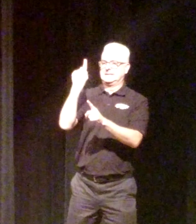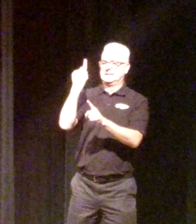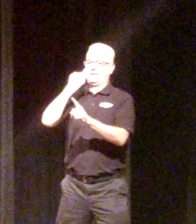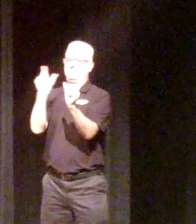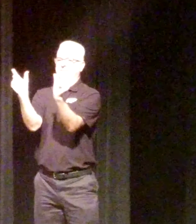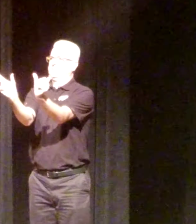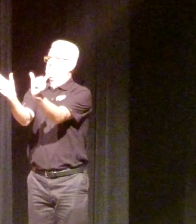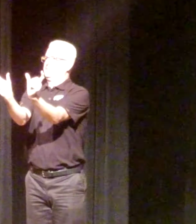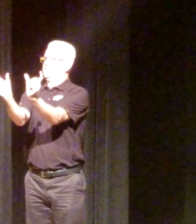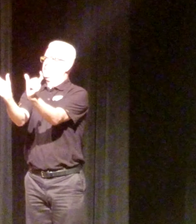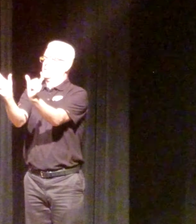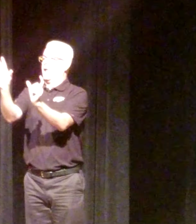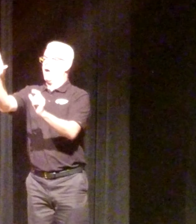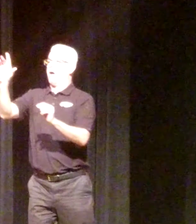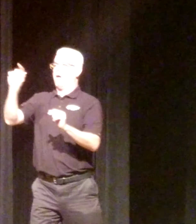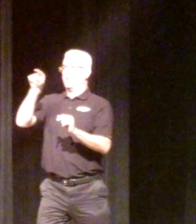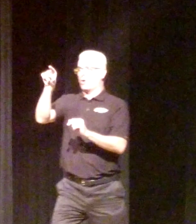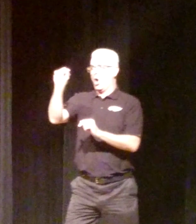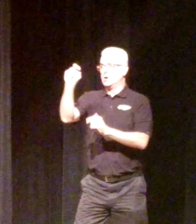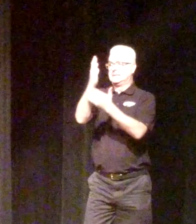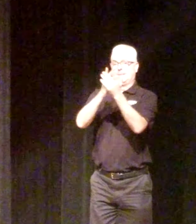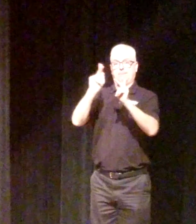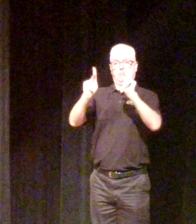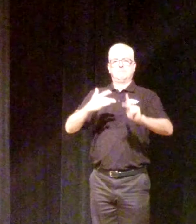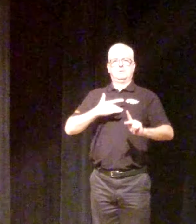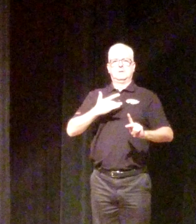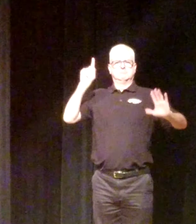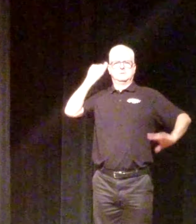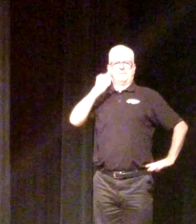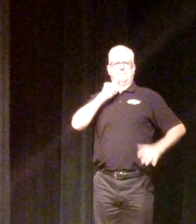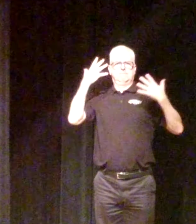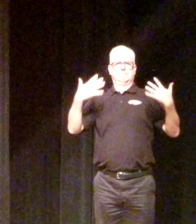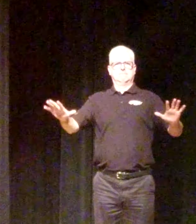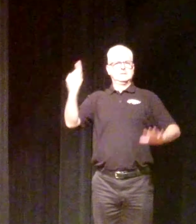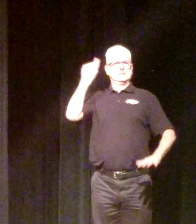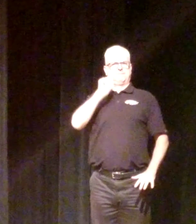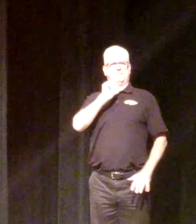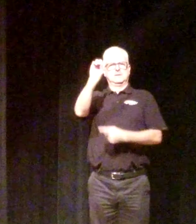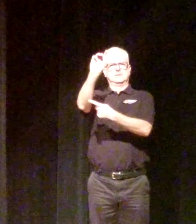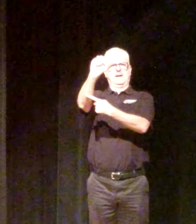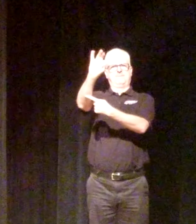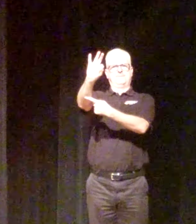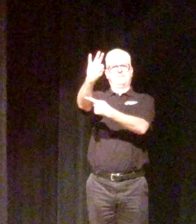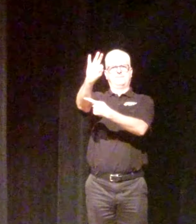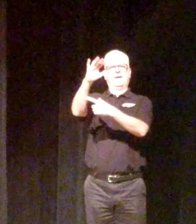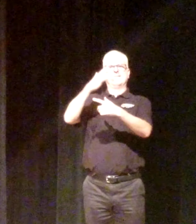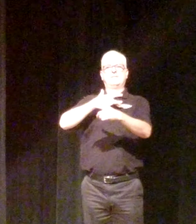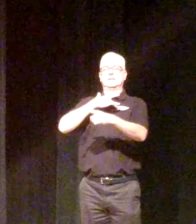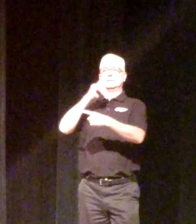hearing or deaf. Now, there are some people that feel like, no, deaf, that's it. Just use the word deaf.